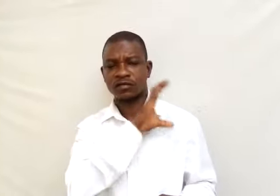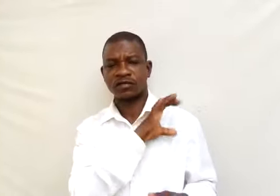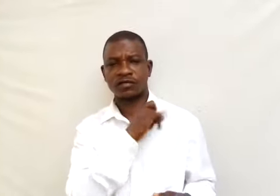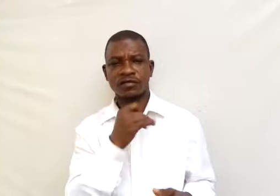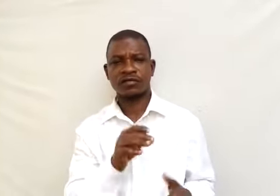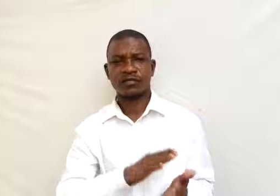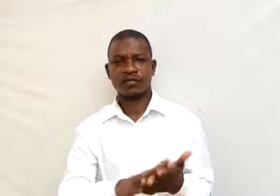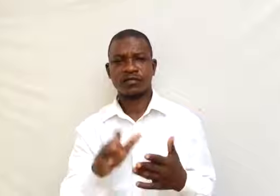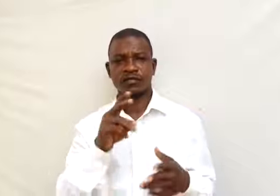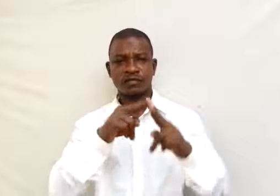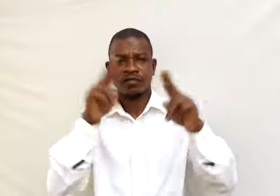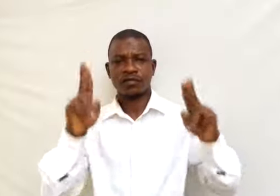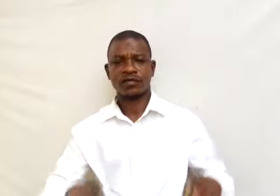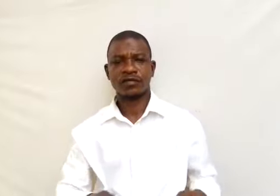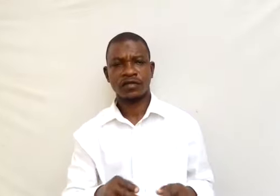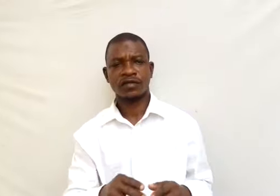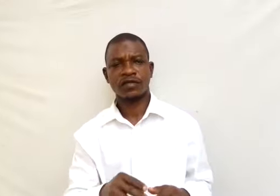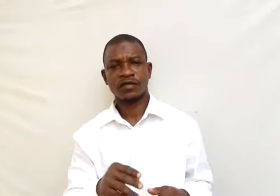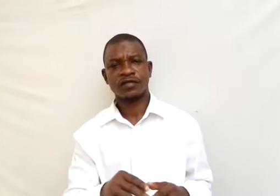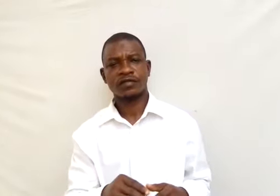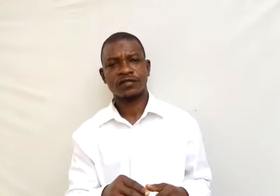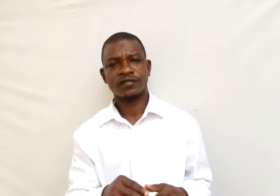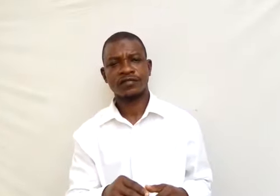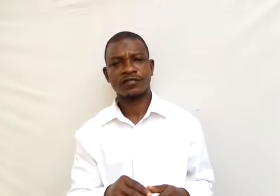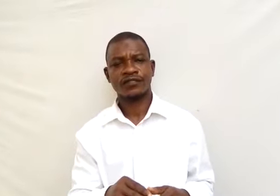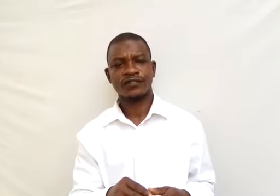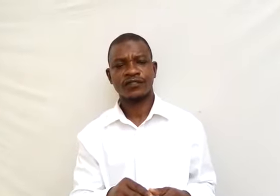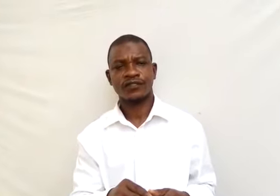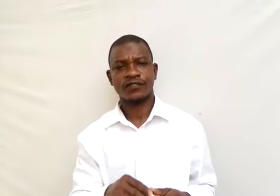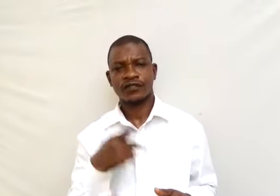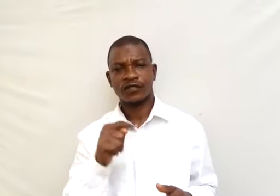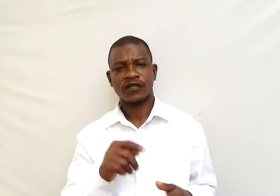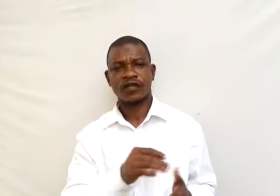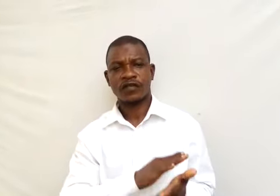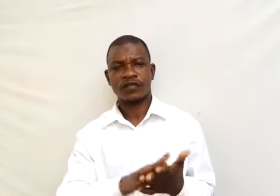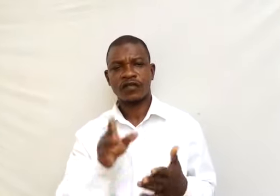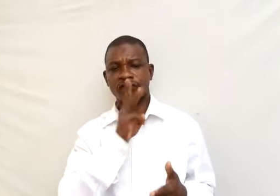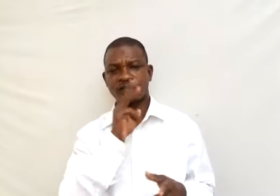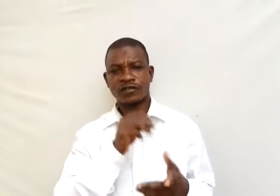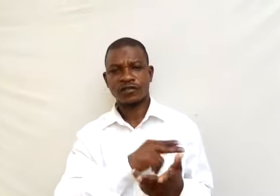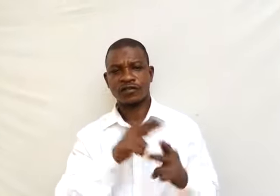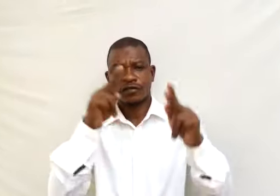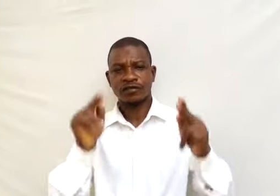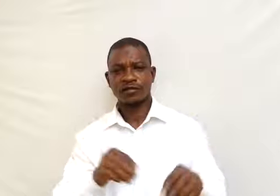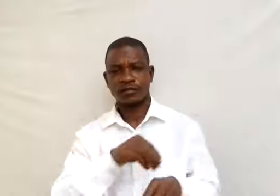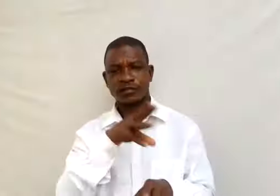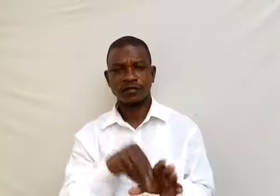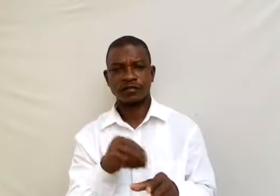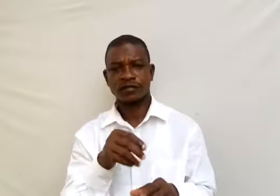freshwater habitat the freshwater habitat includes the lakes